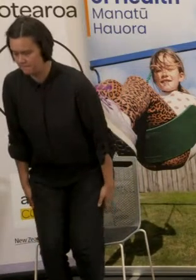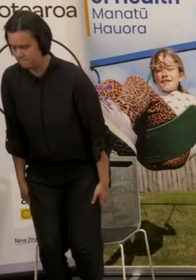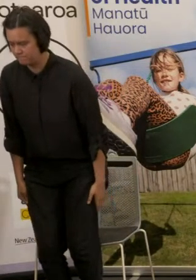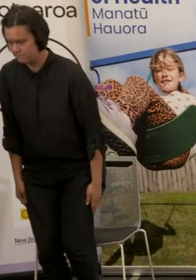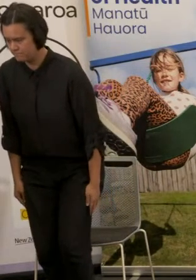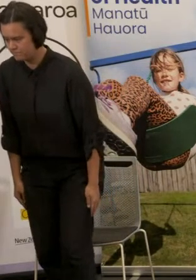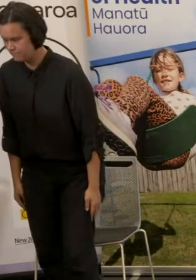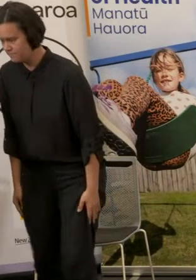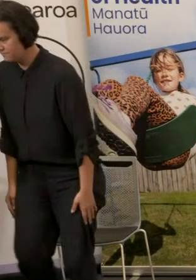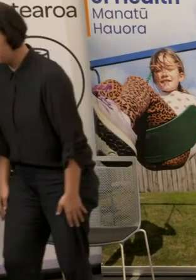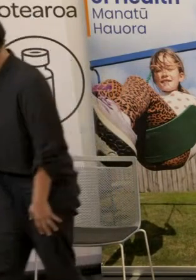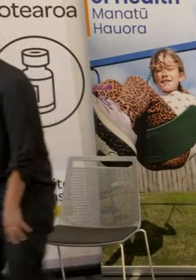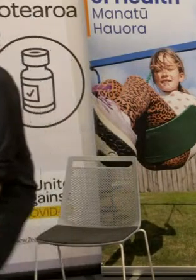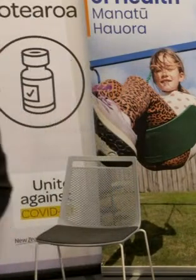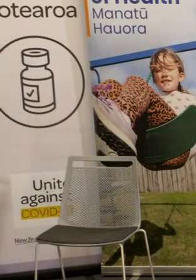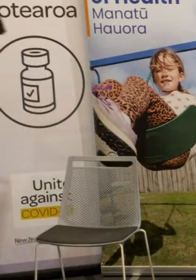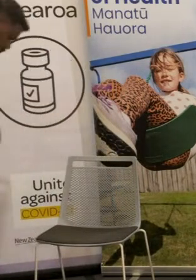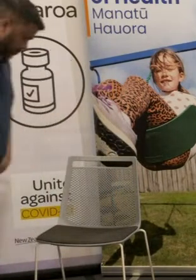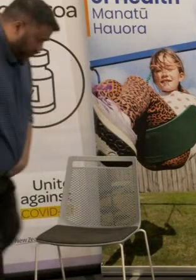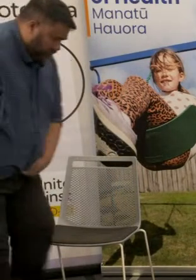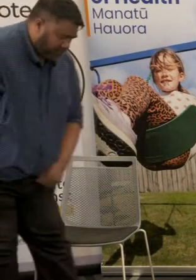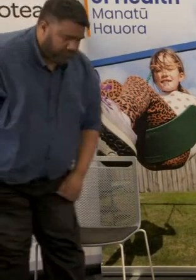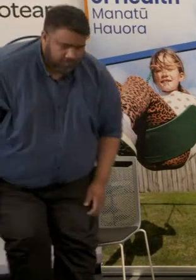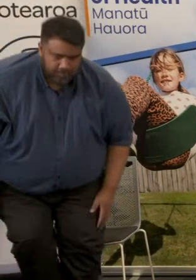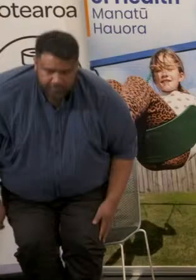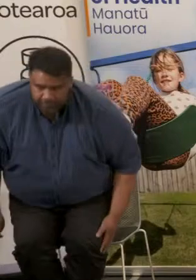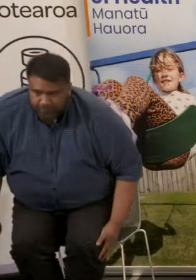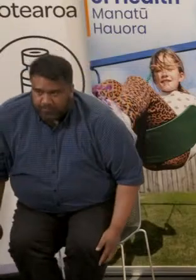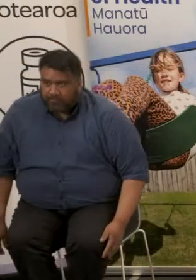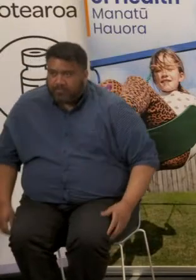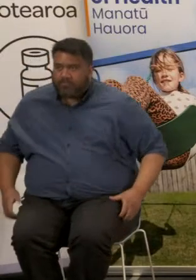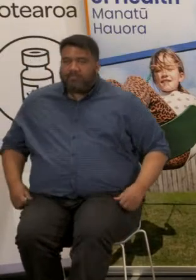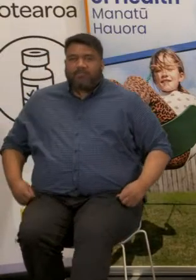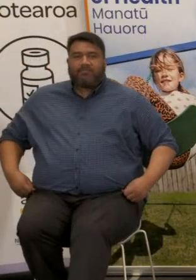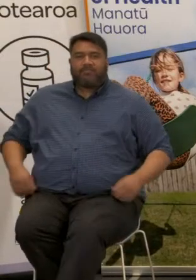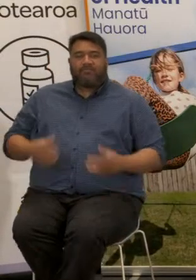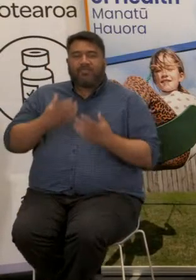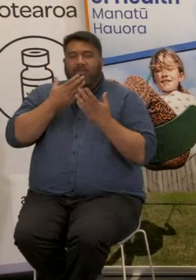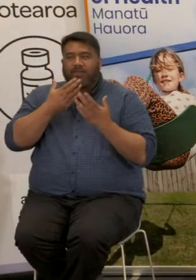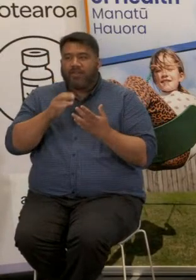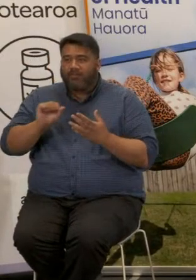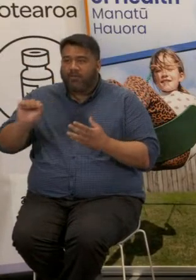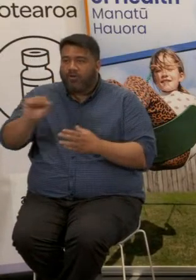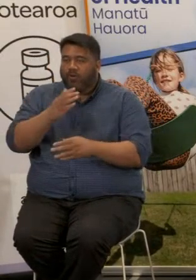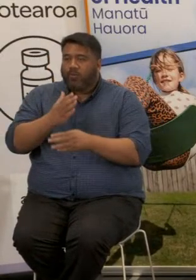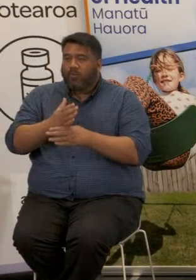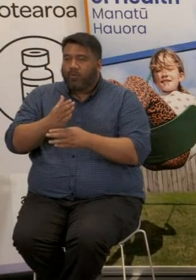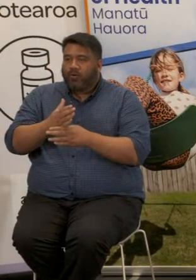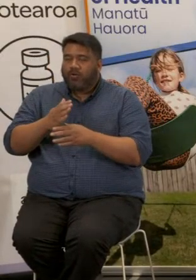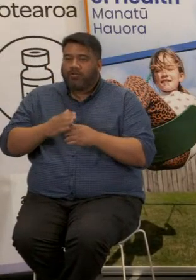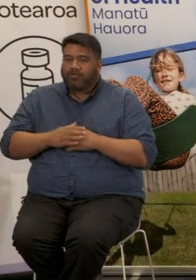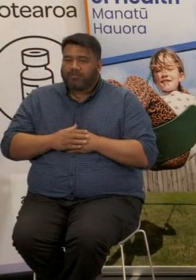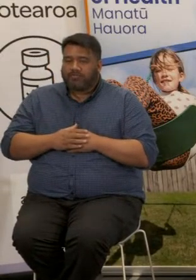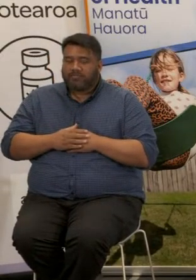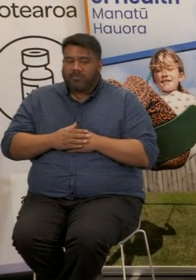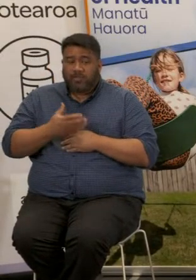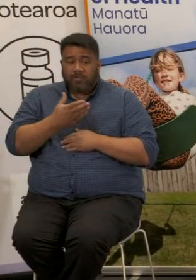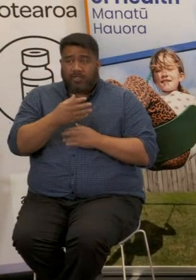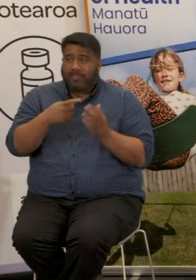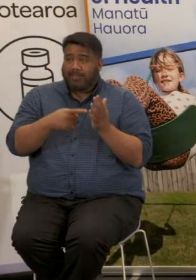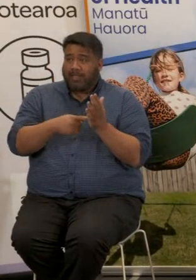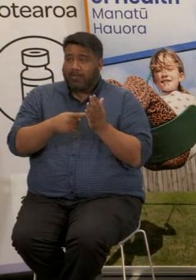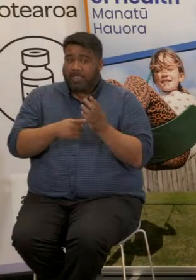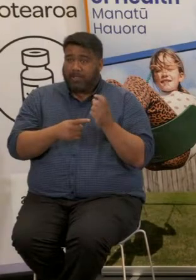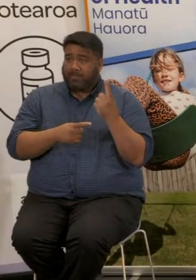your amazing work, you and the team. He doesn't necessarily like to admit it, but I think you were the person that had the